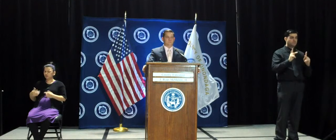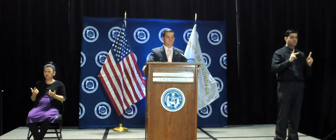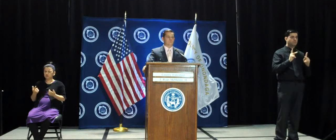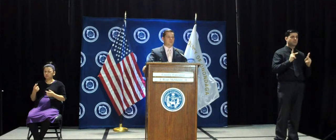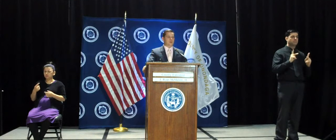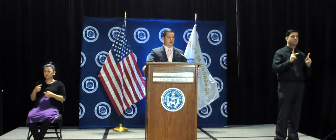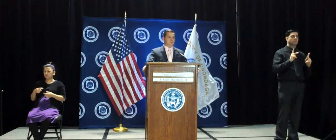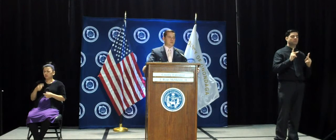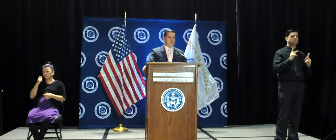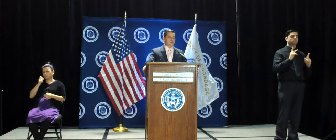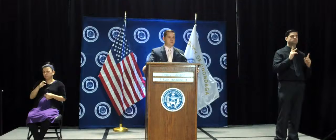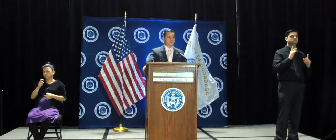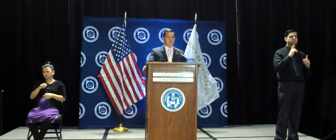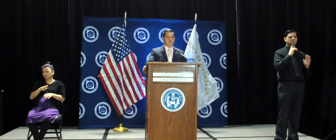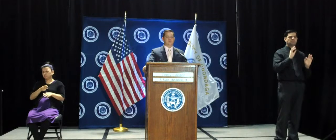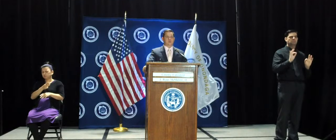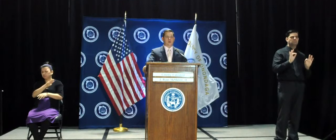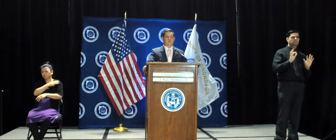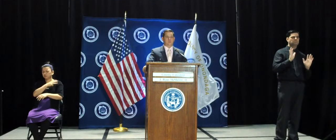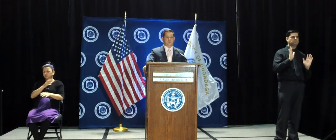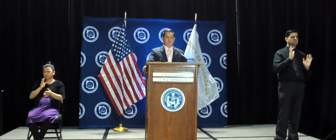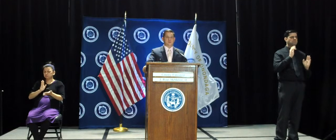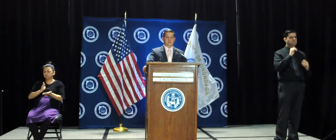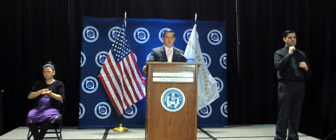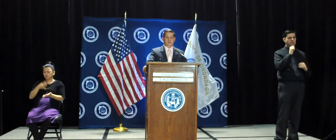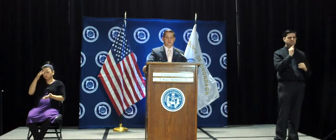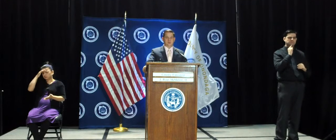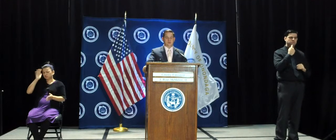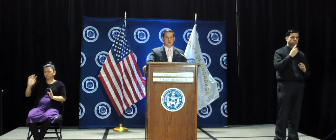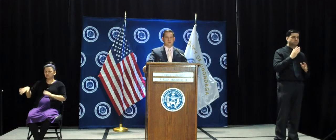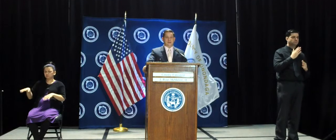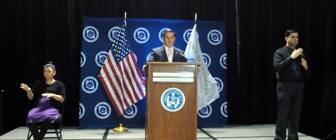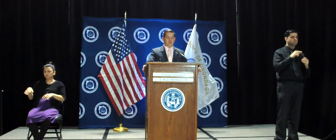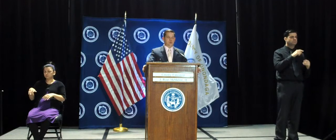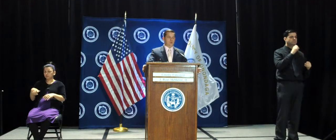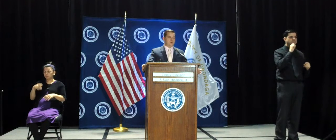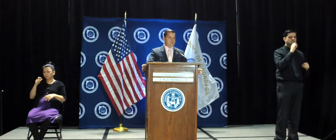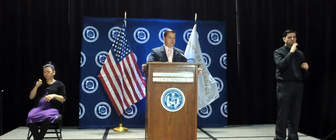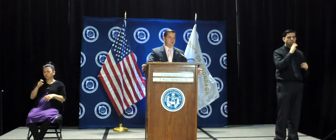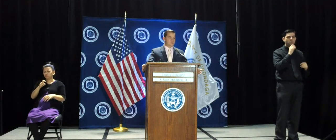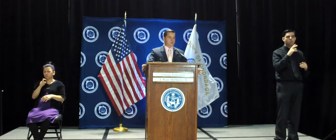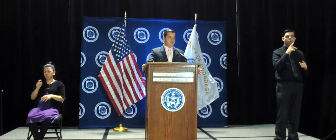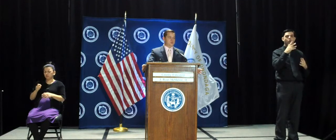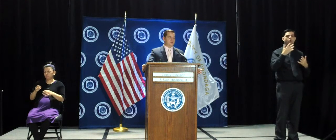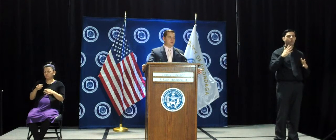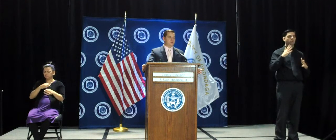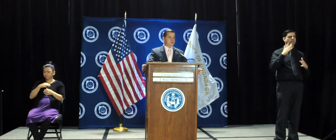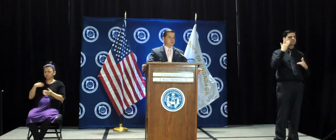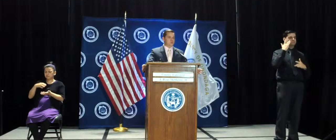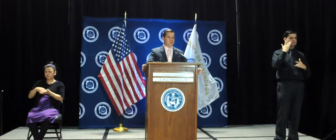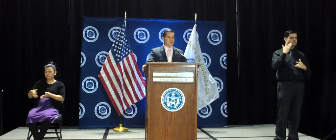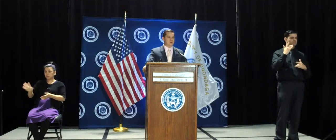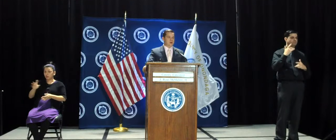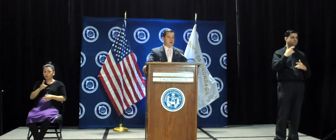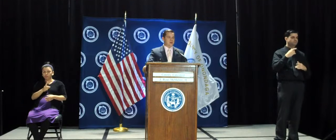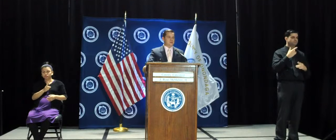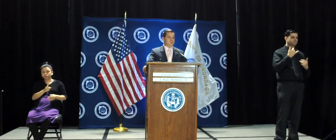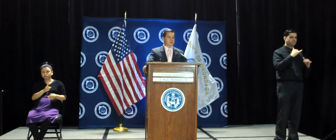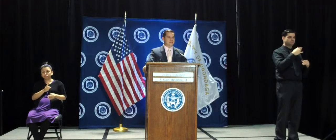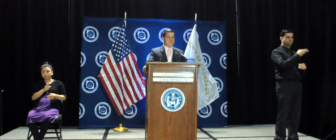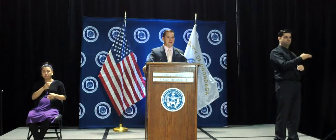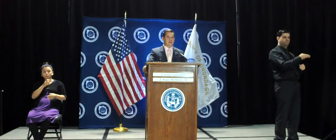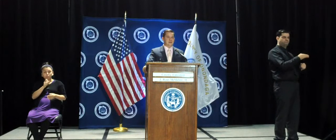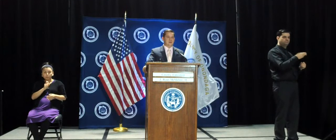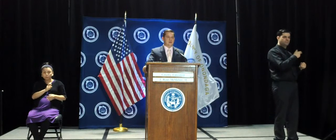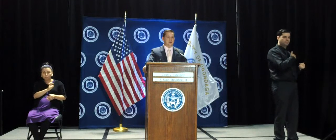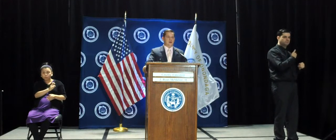sick, meaning our seniors and those who have pre-existing conditions, that's true. Our seniors and pre-existing conditions do